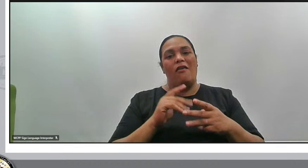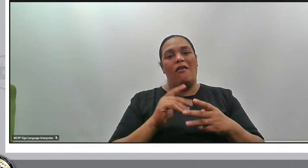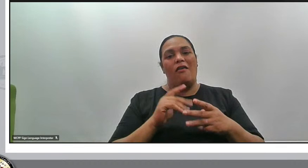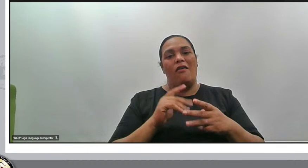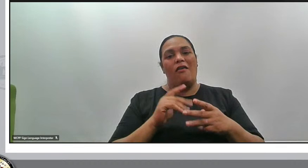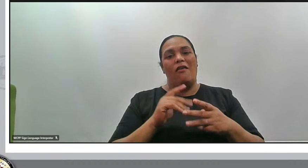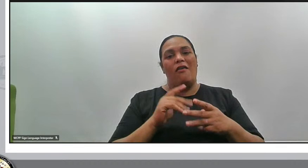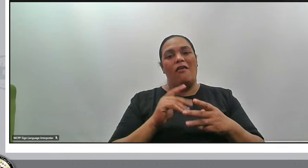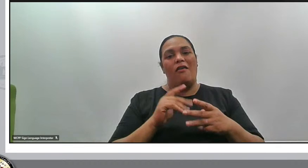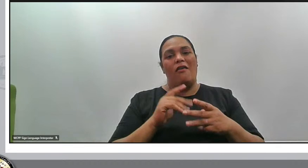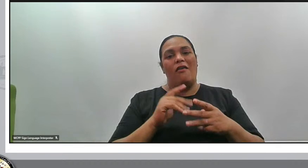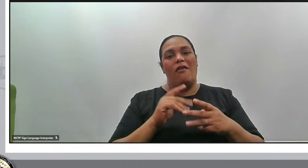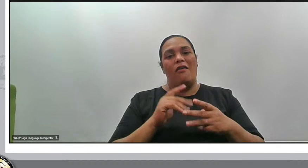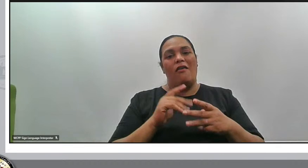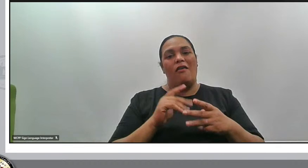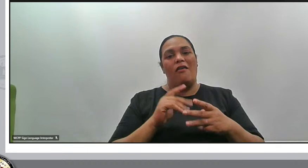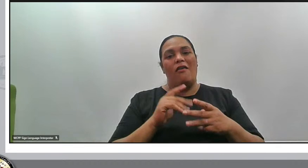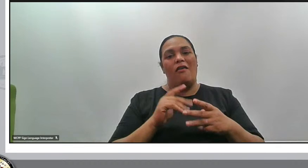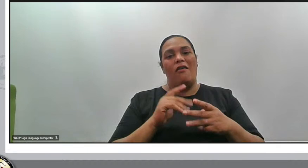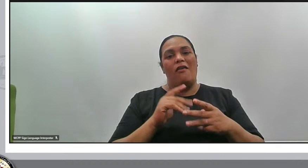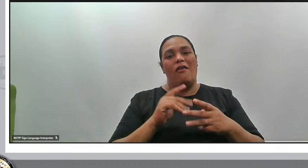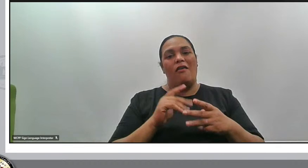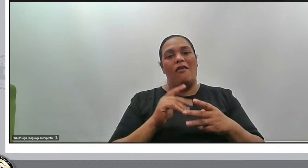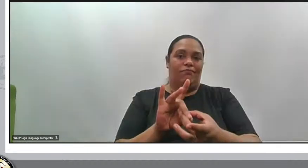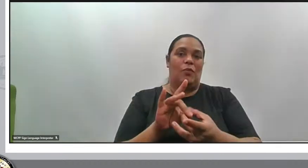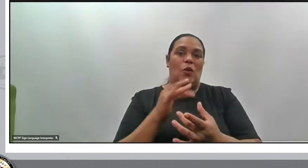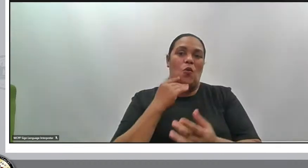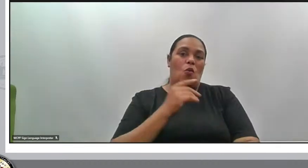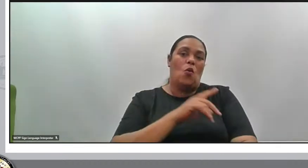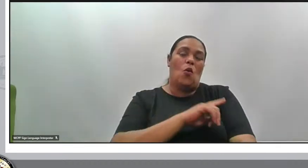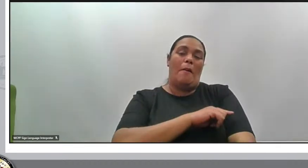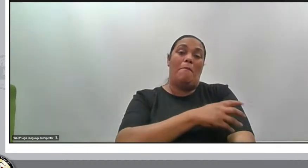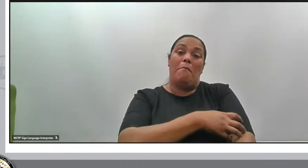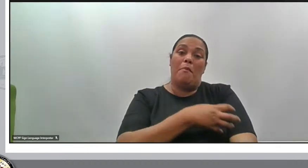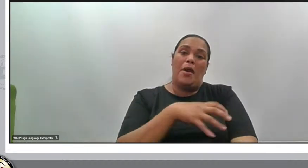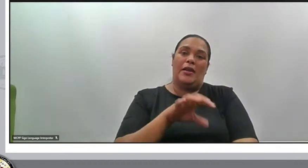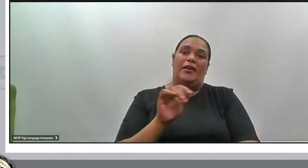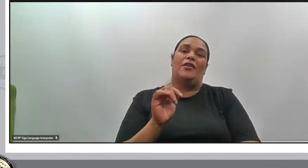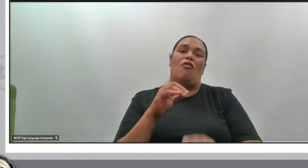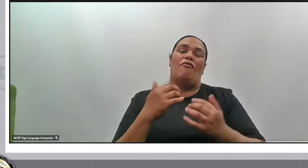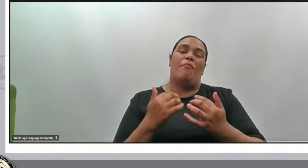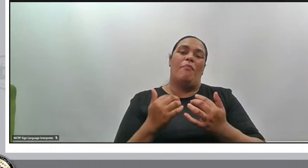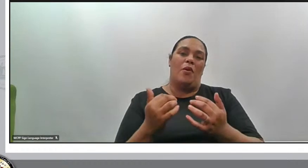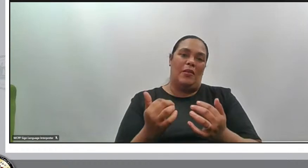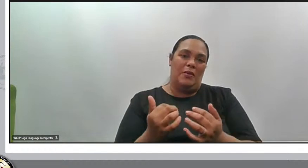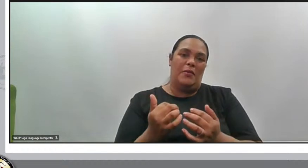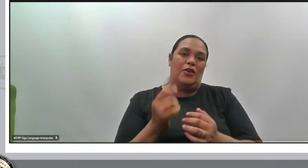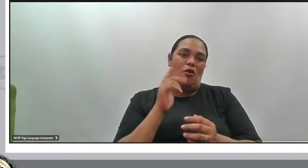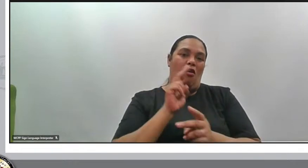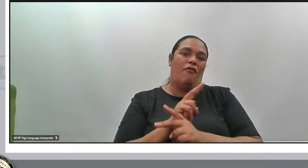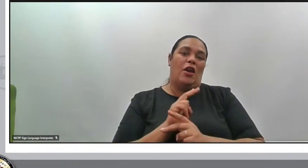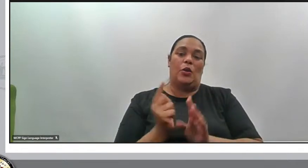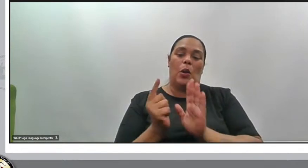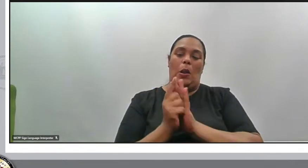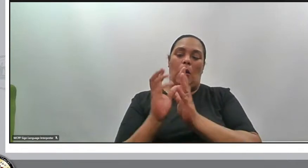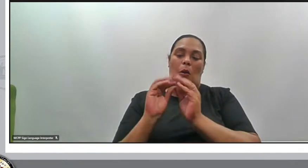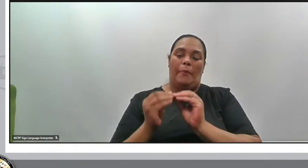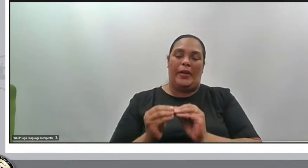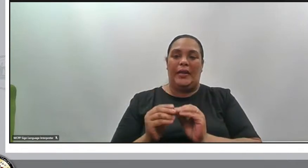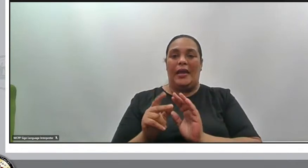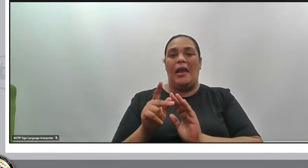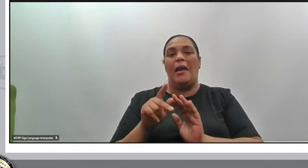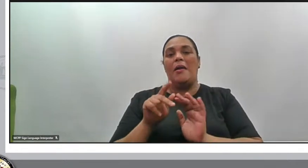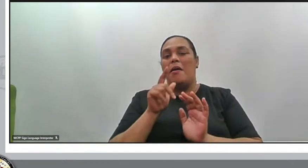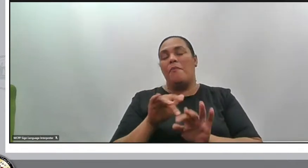those modules speak directly to the mandate of Parliament of oversight, lawmaking, and public